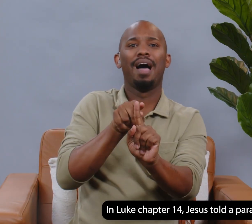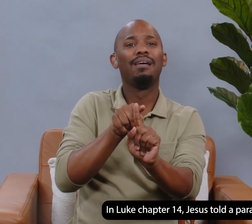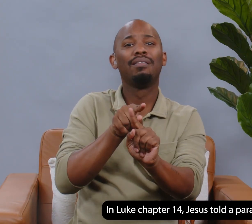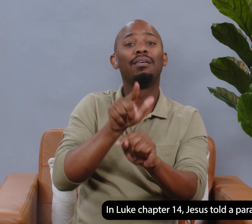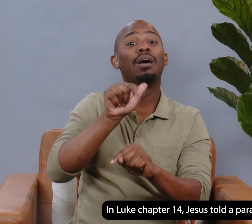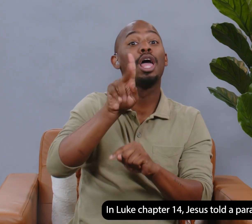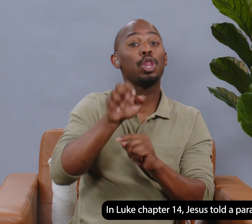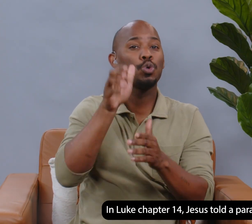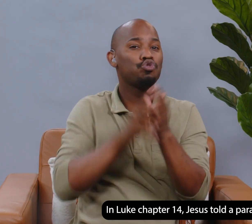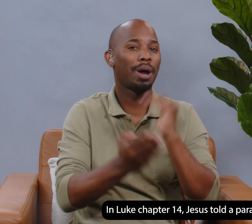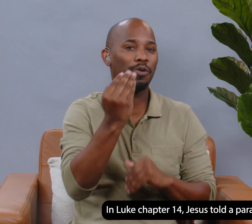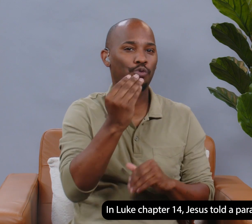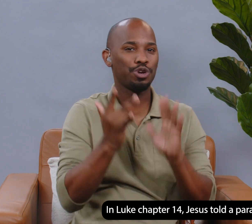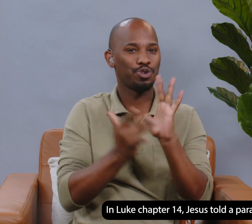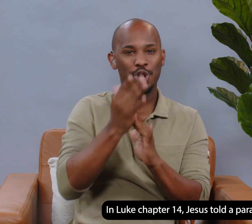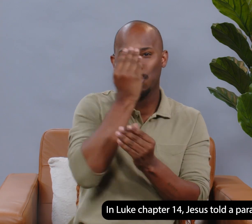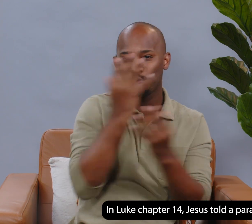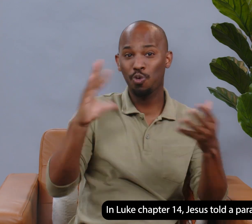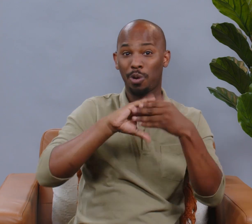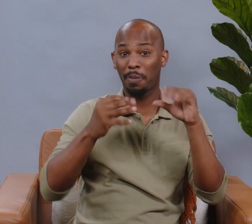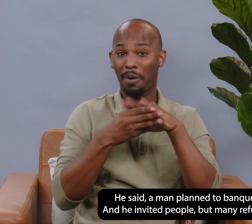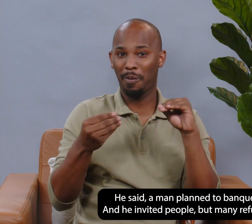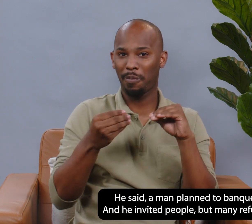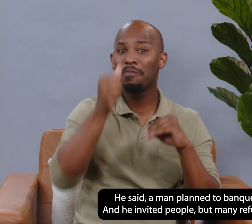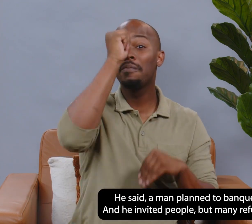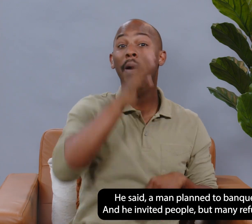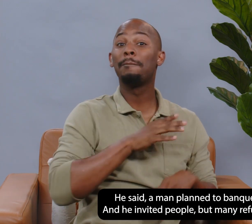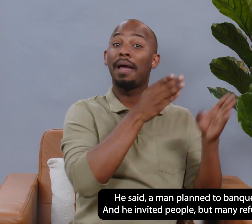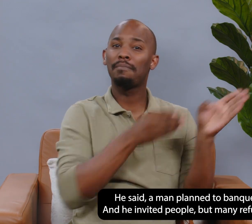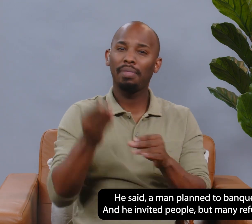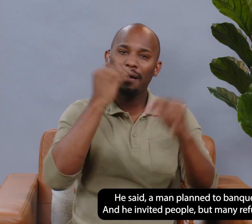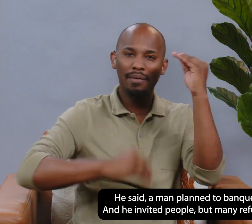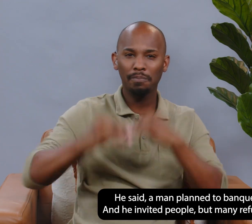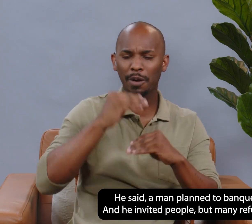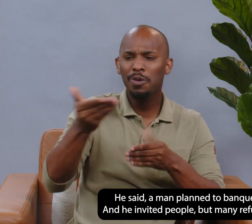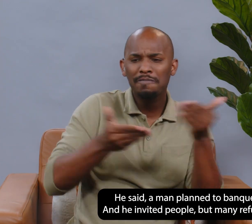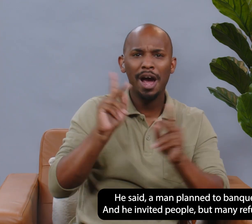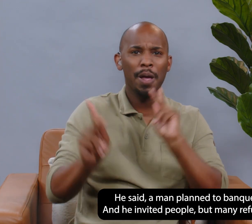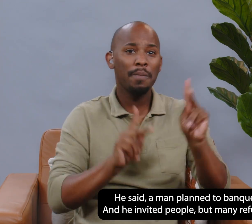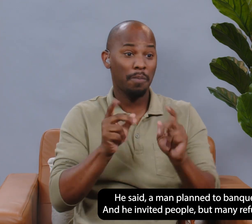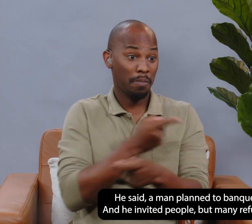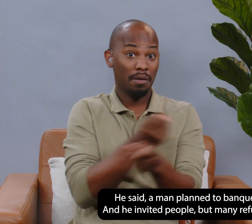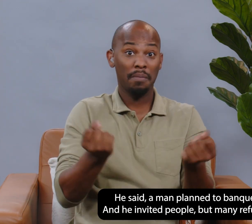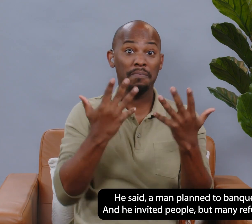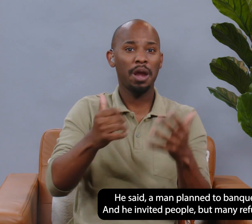In Luke chapter 14, Jesus told a parable. He said, a man planned a banquet, and he invited people, but many